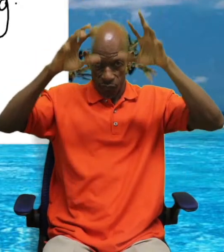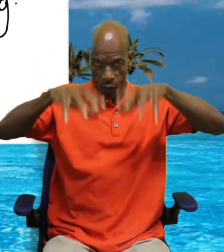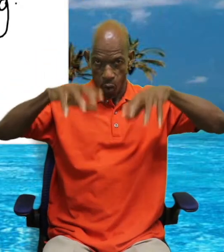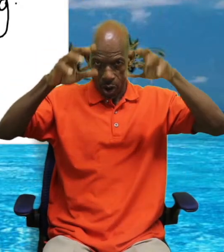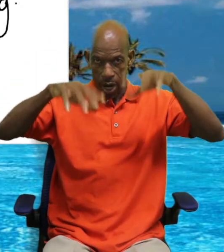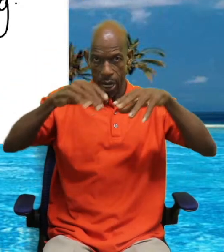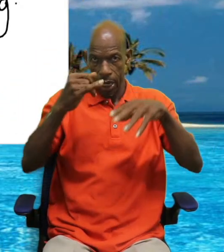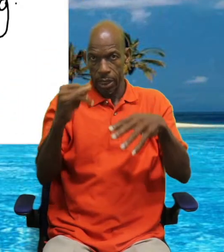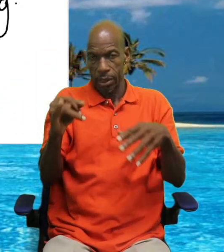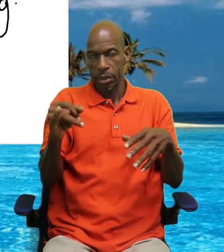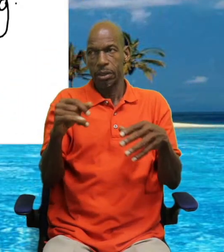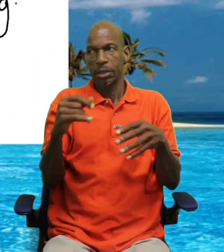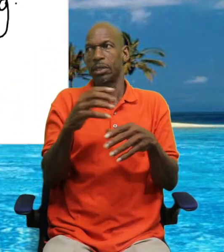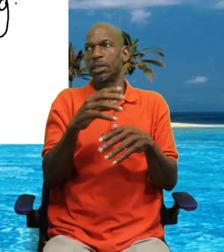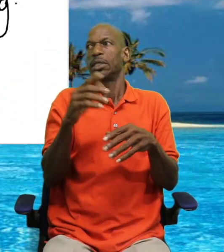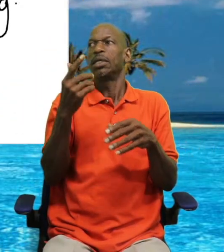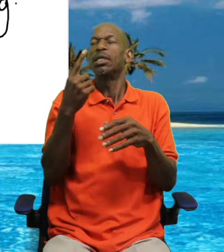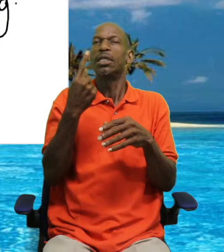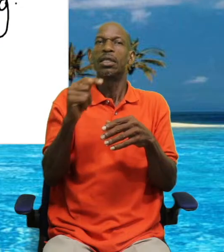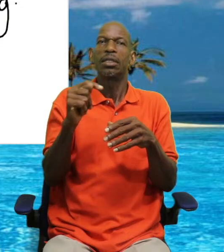me?